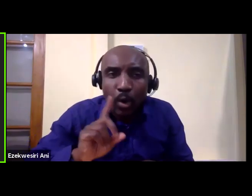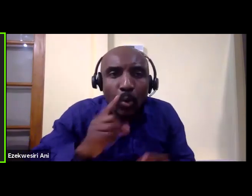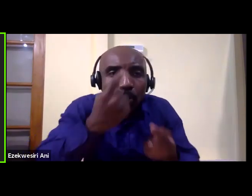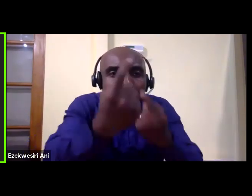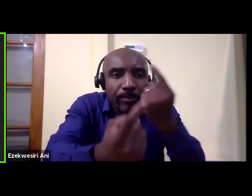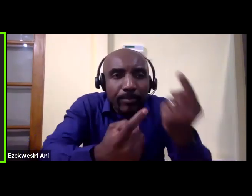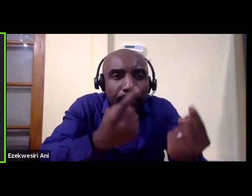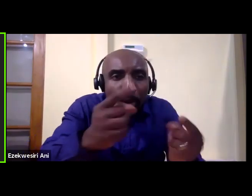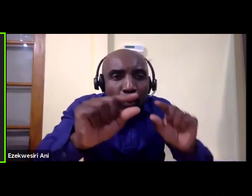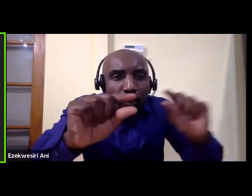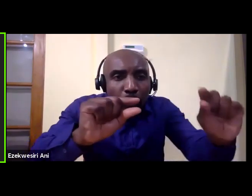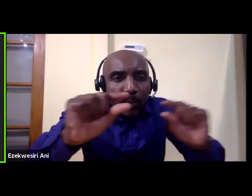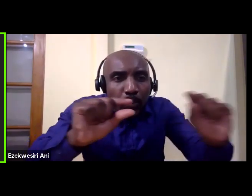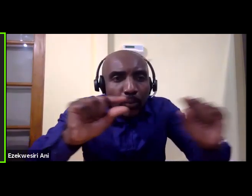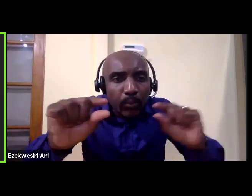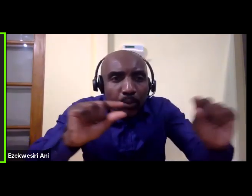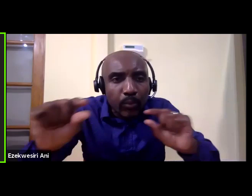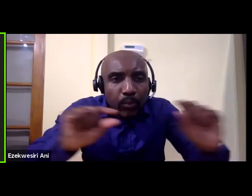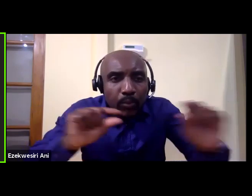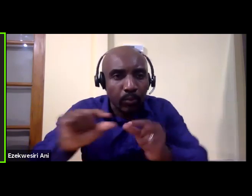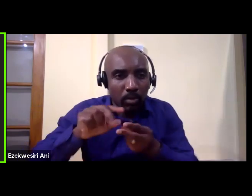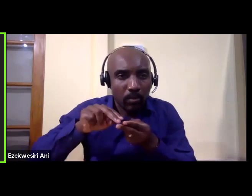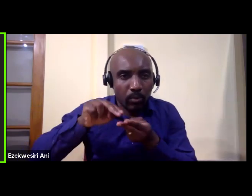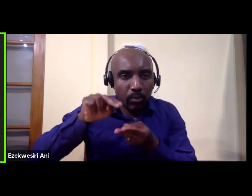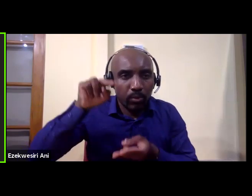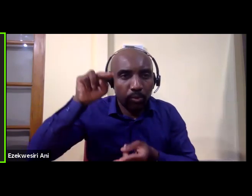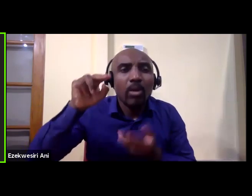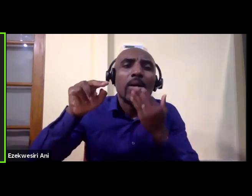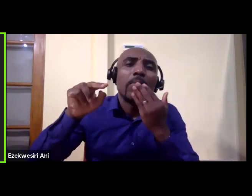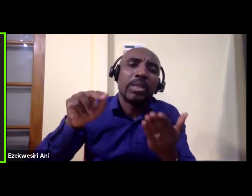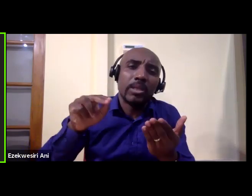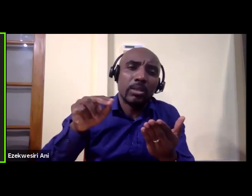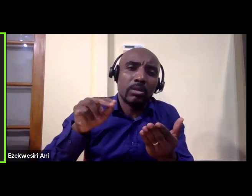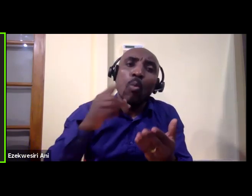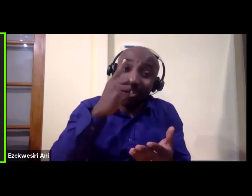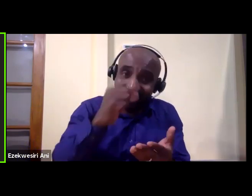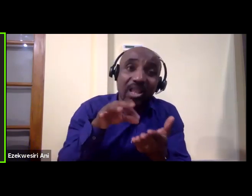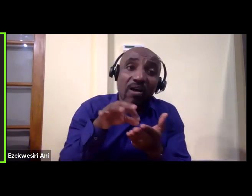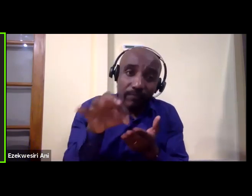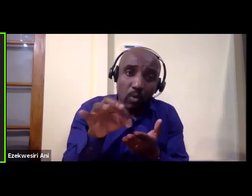from lots of people. So please give us what you can, give us what you can afford.